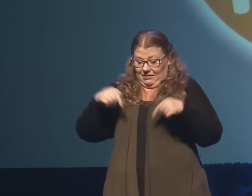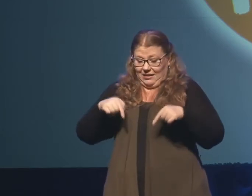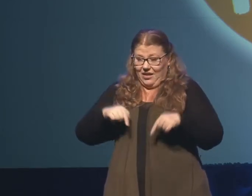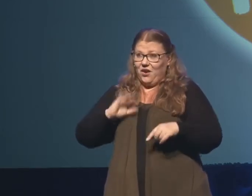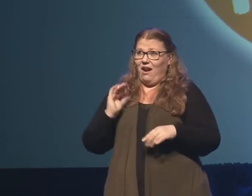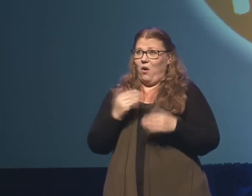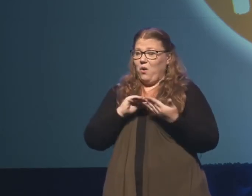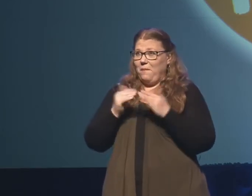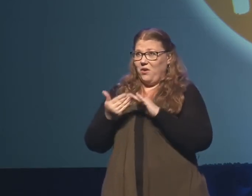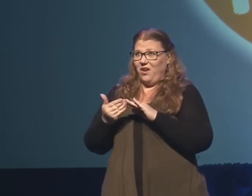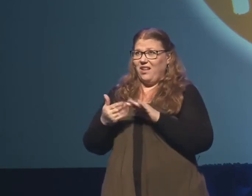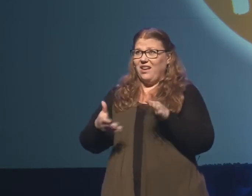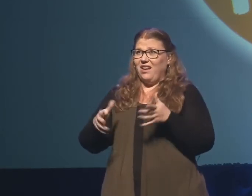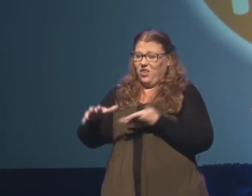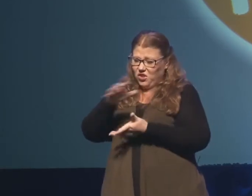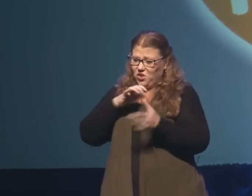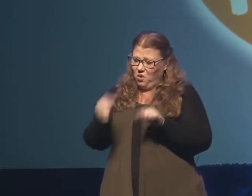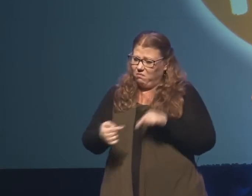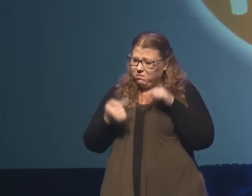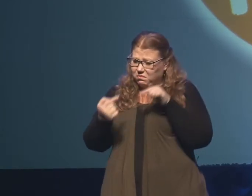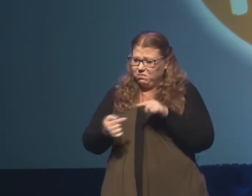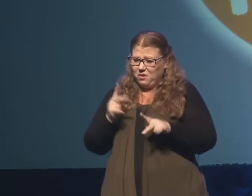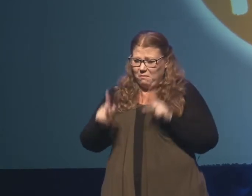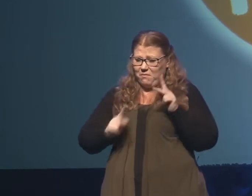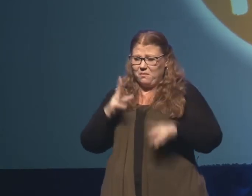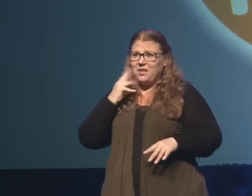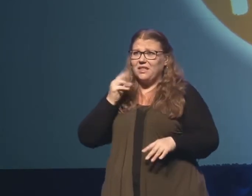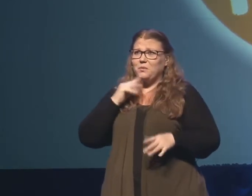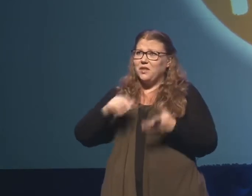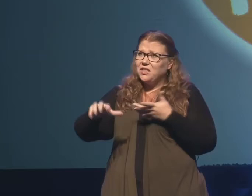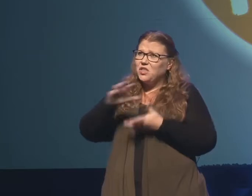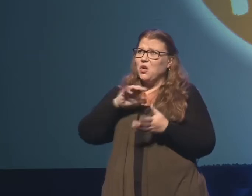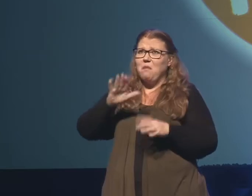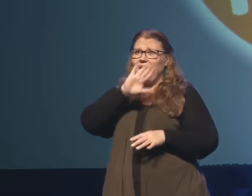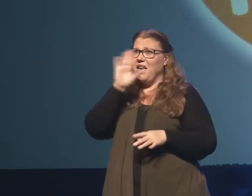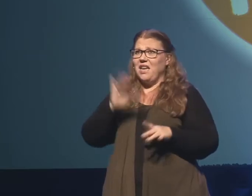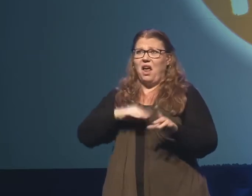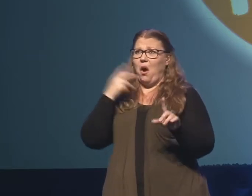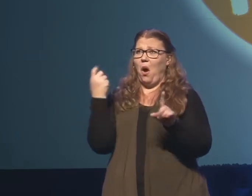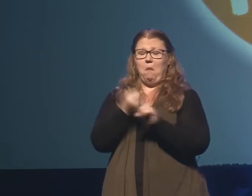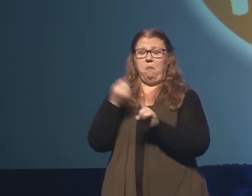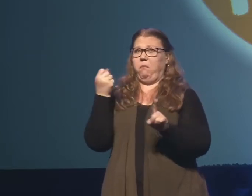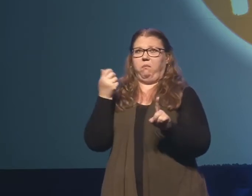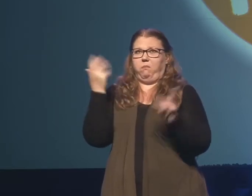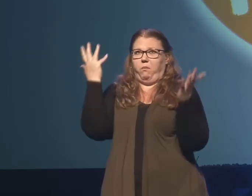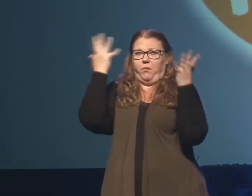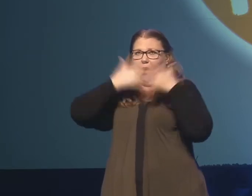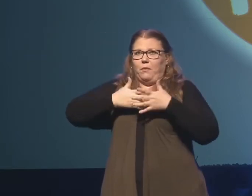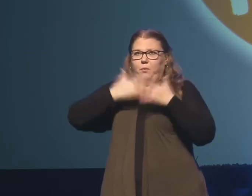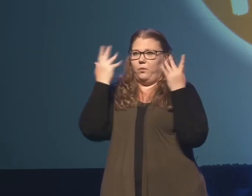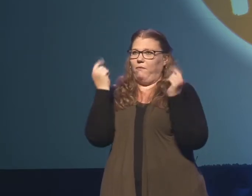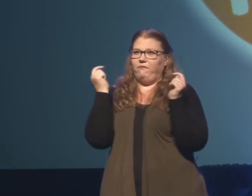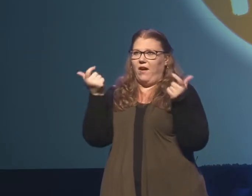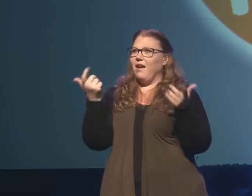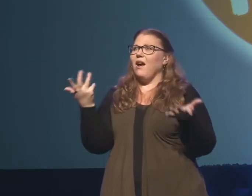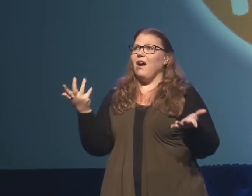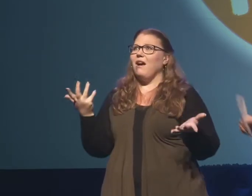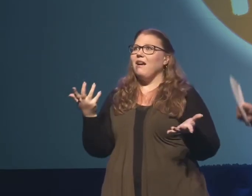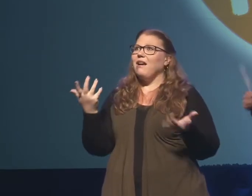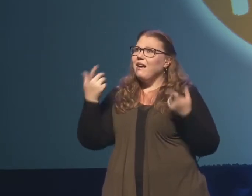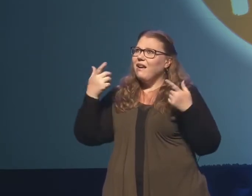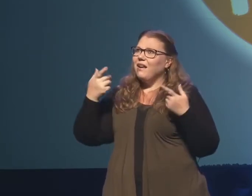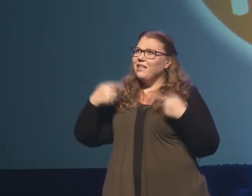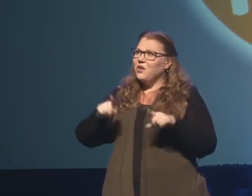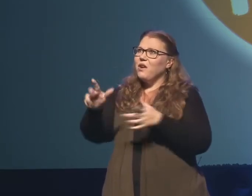are storms. People were hit with a storm this week they never saw coming. But God, thank you that in the